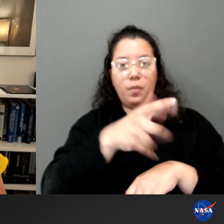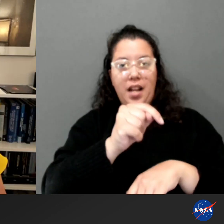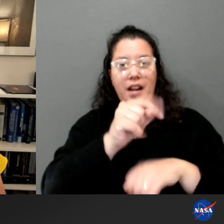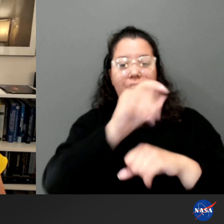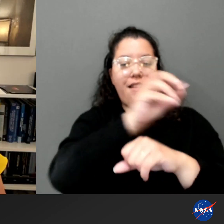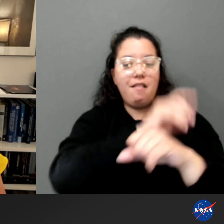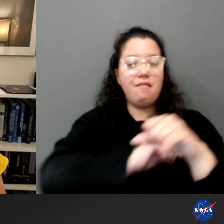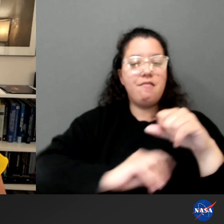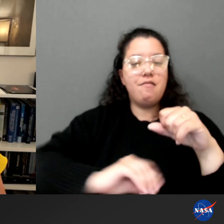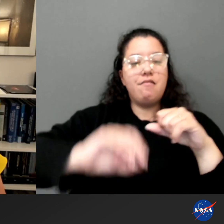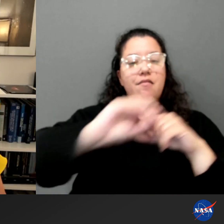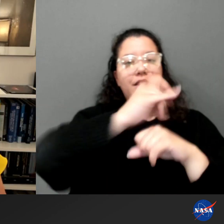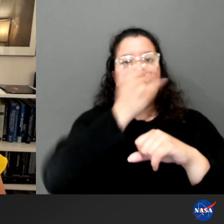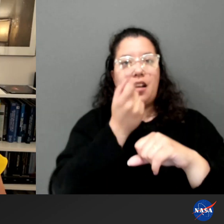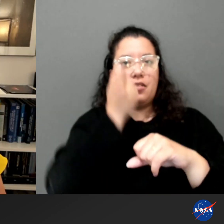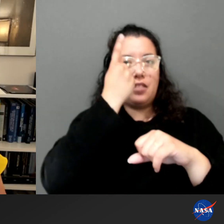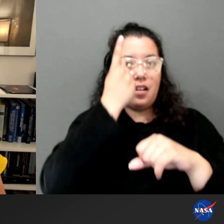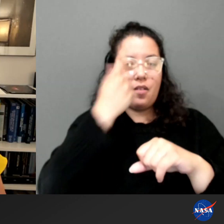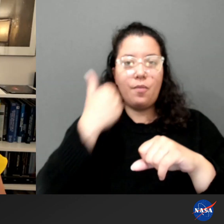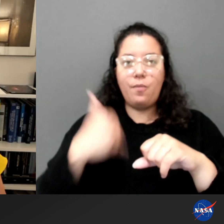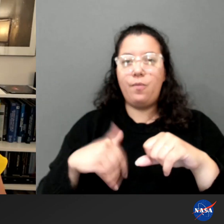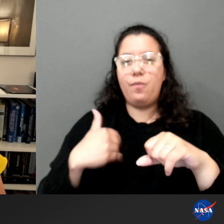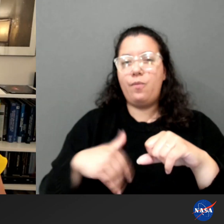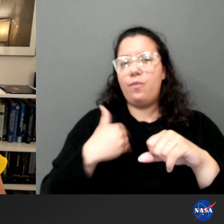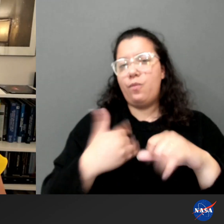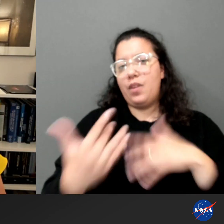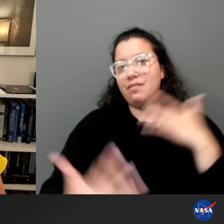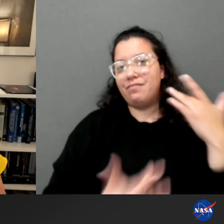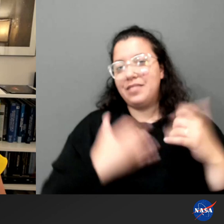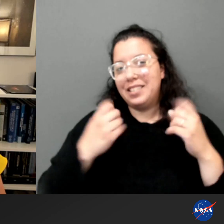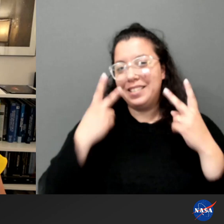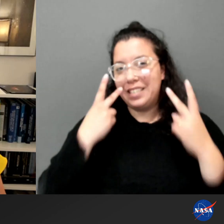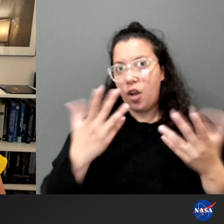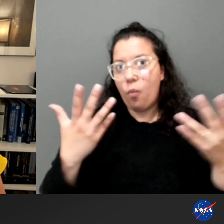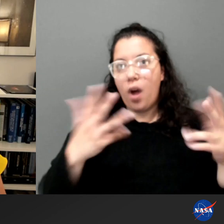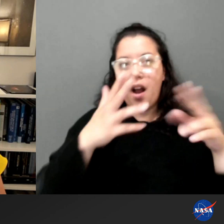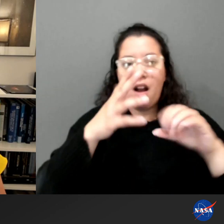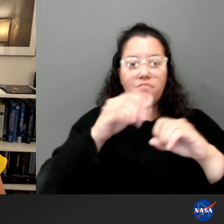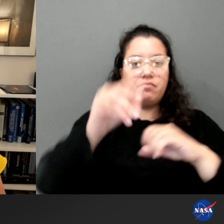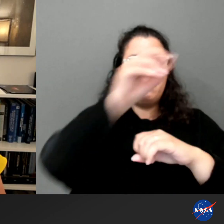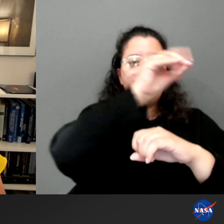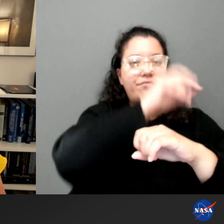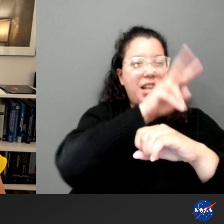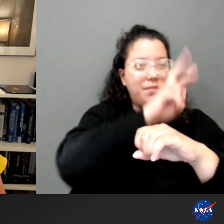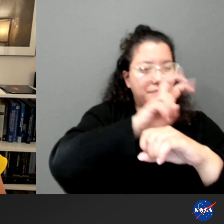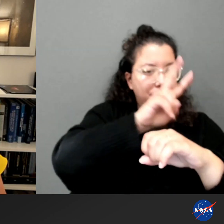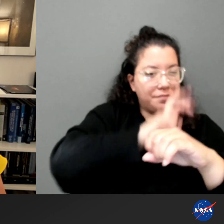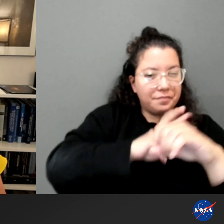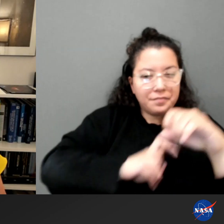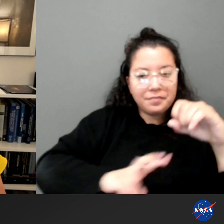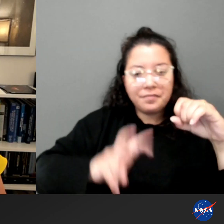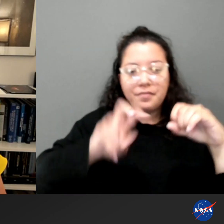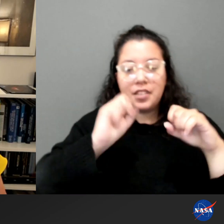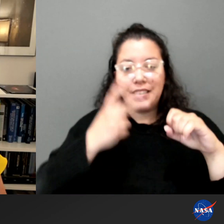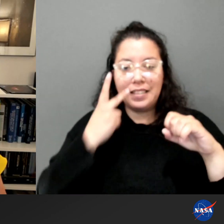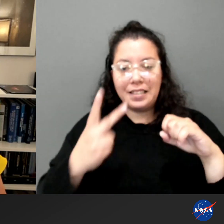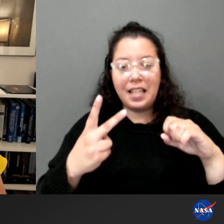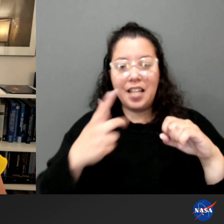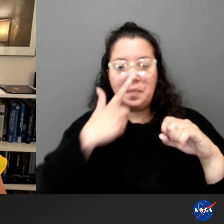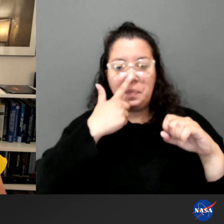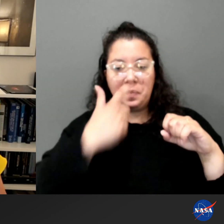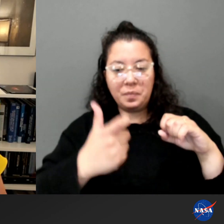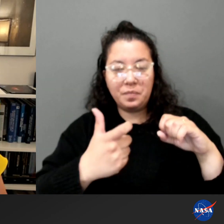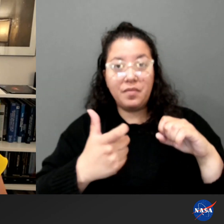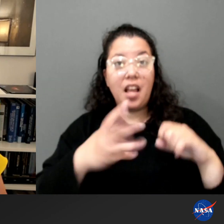haven't been able to get before. So that's really exciting to know what's in those atmospheres. And Webb is going to be able to do it like no other